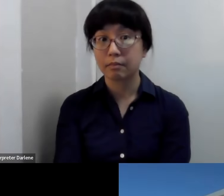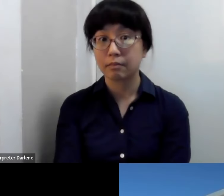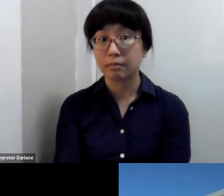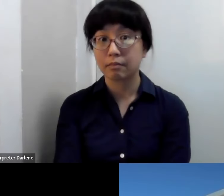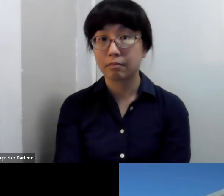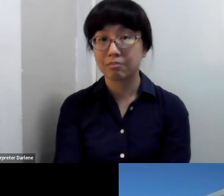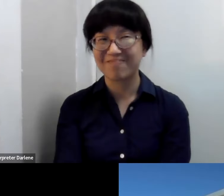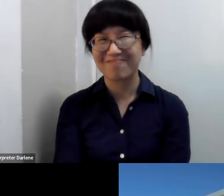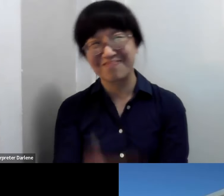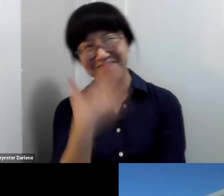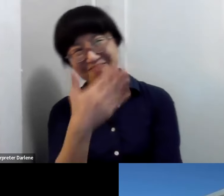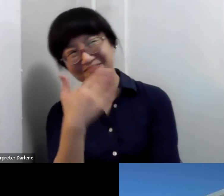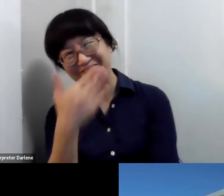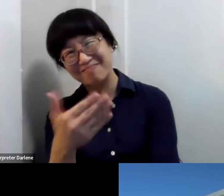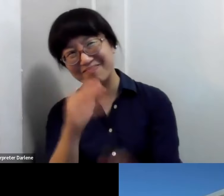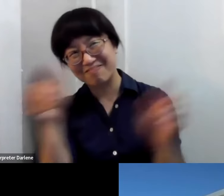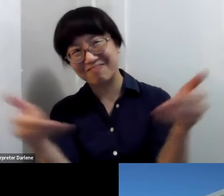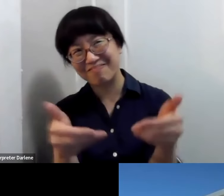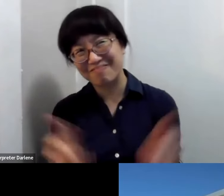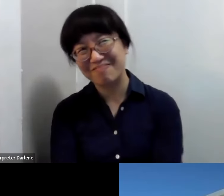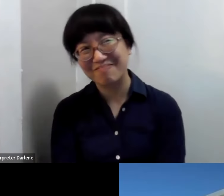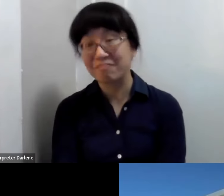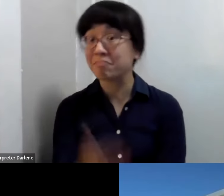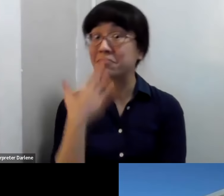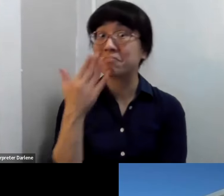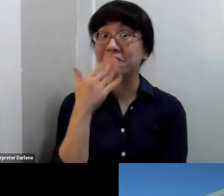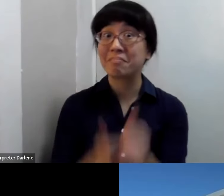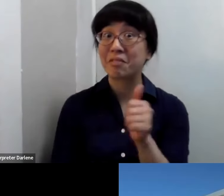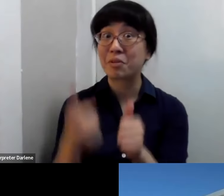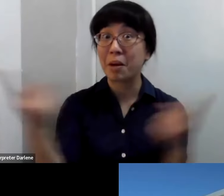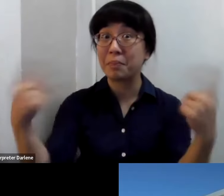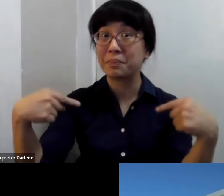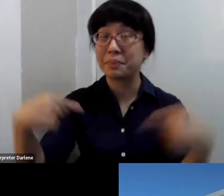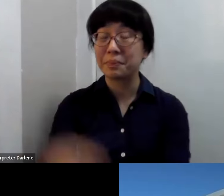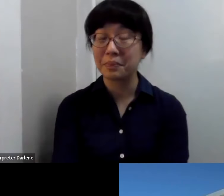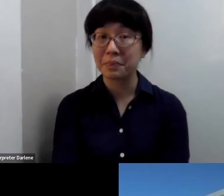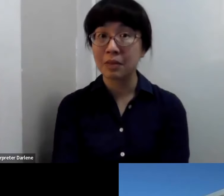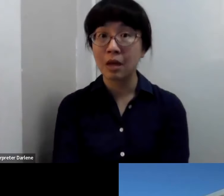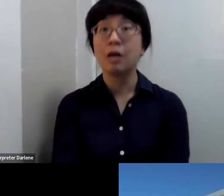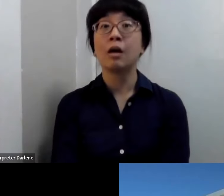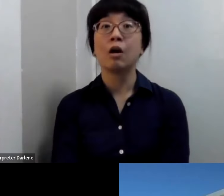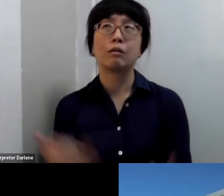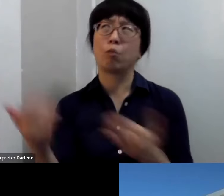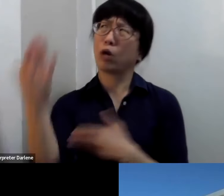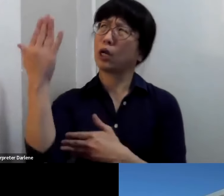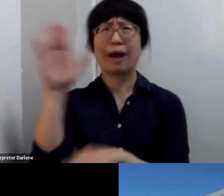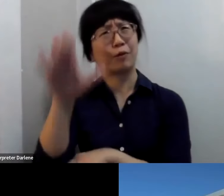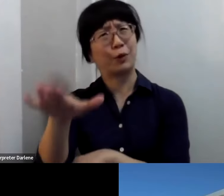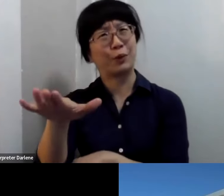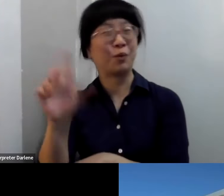Cool, cool. Thank you so much for that introduction. Thank you, everybody that's here on this morning or afternoon or whenever you are